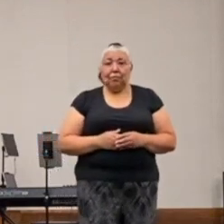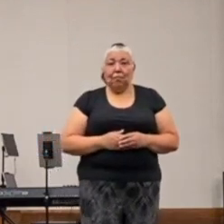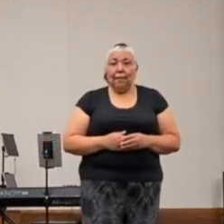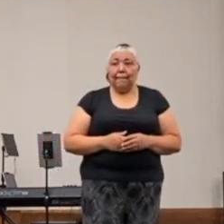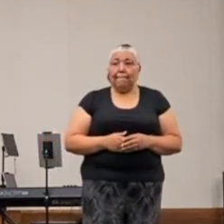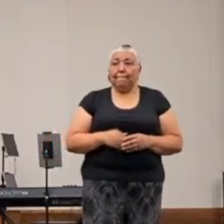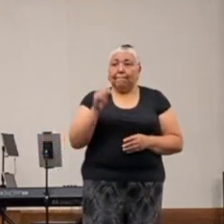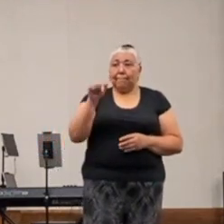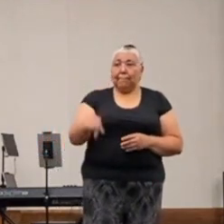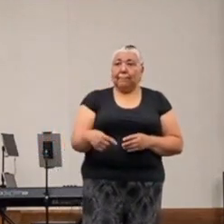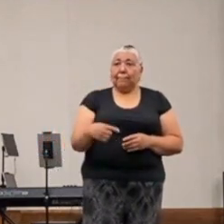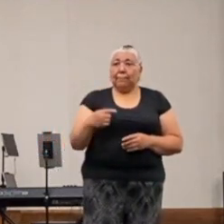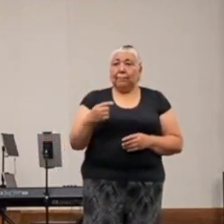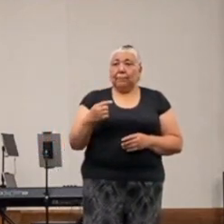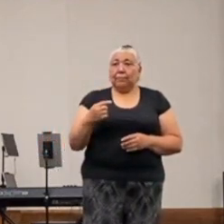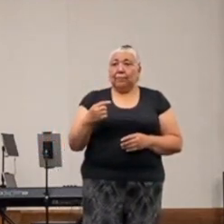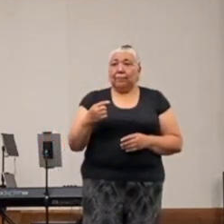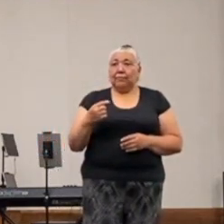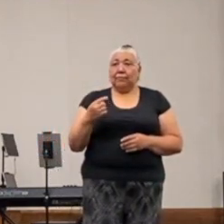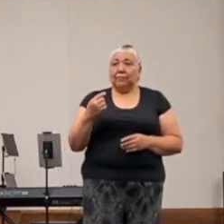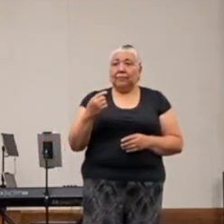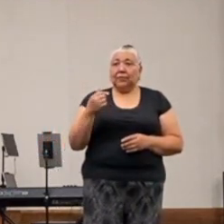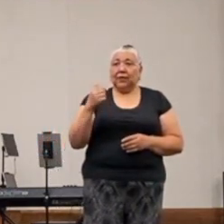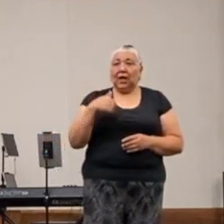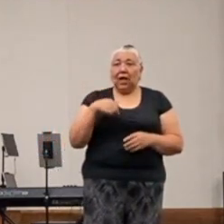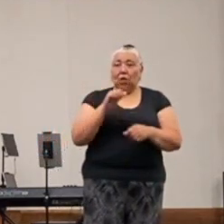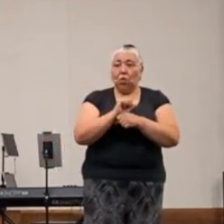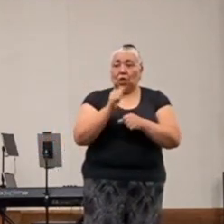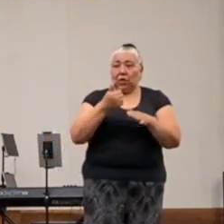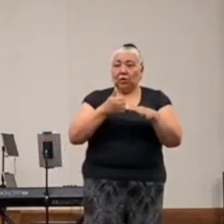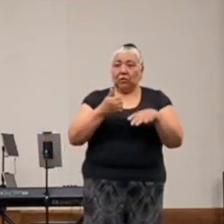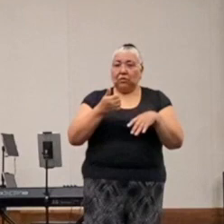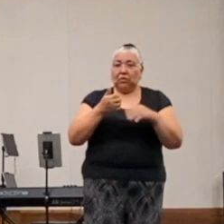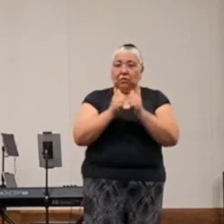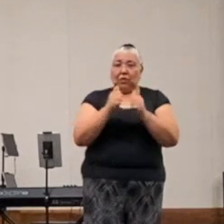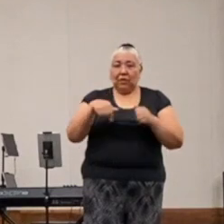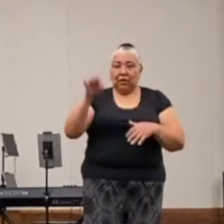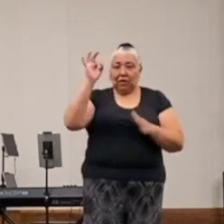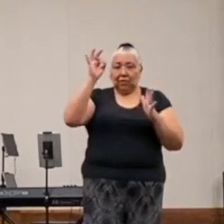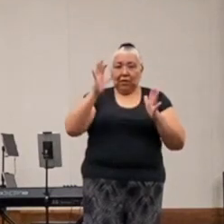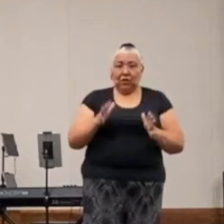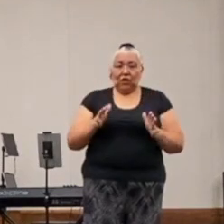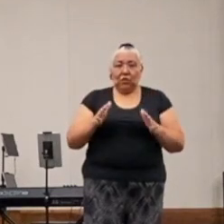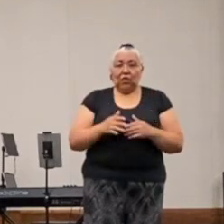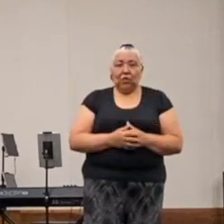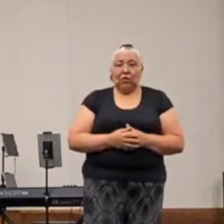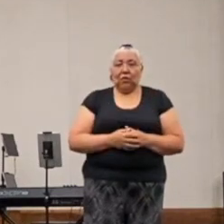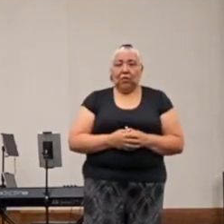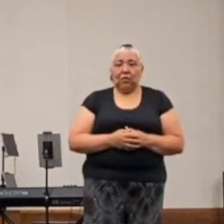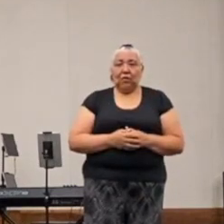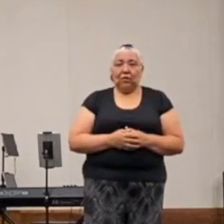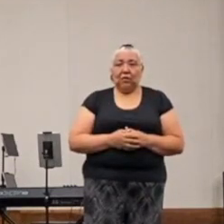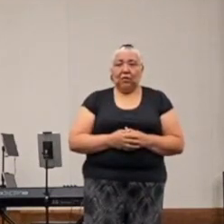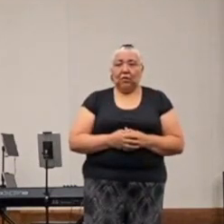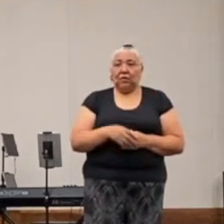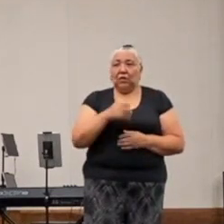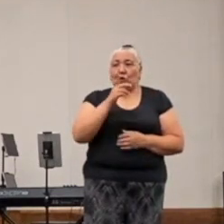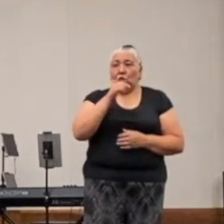There was this, I worked under this minister who